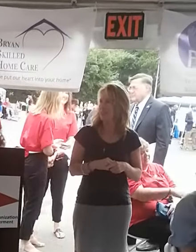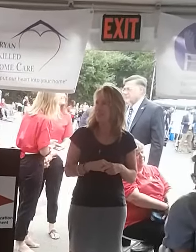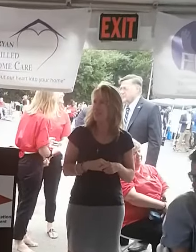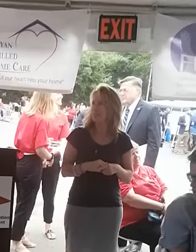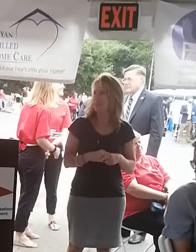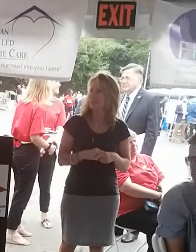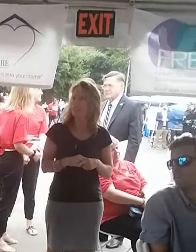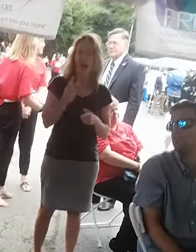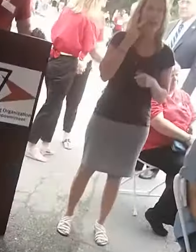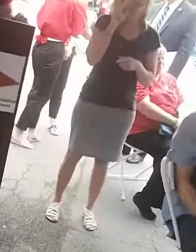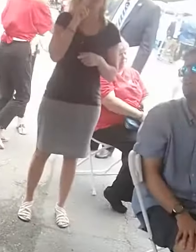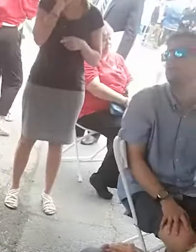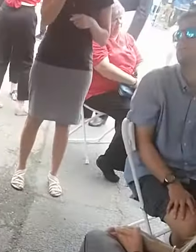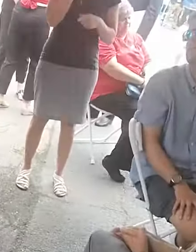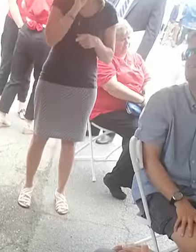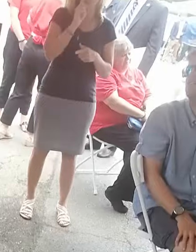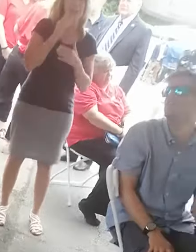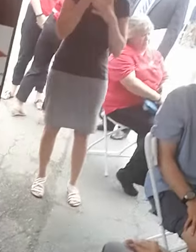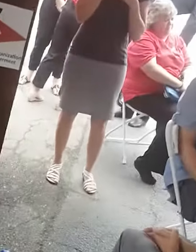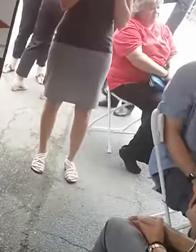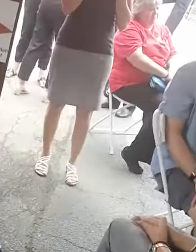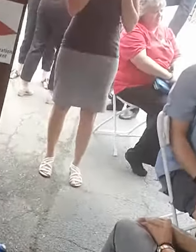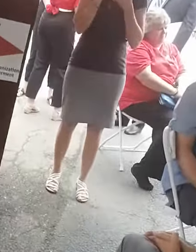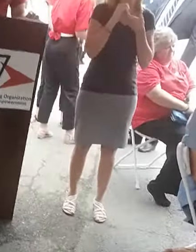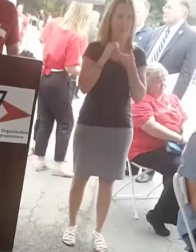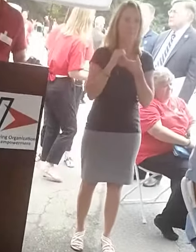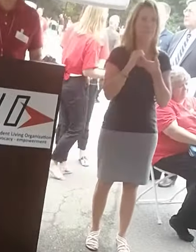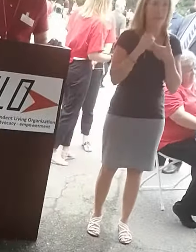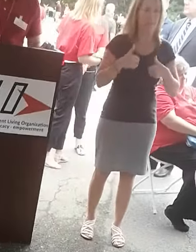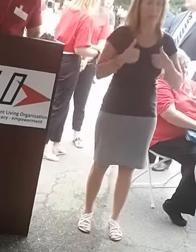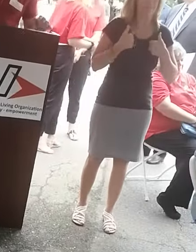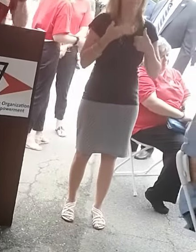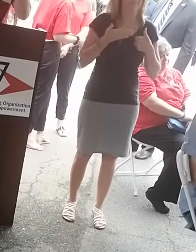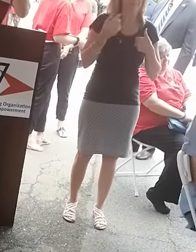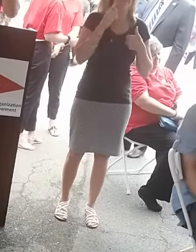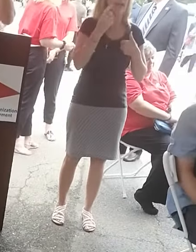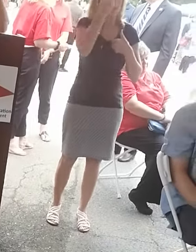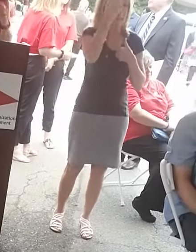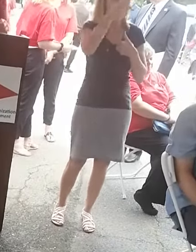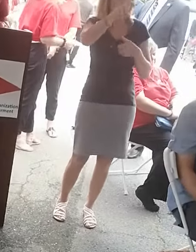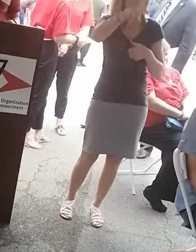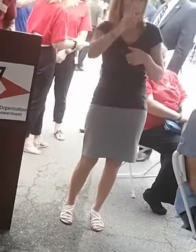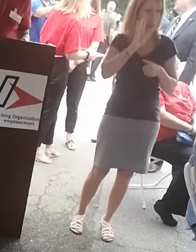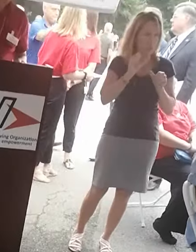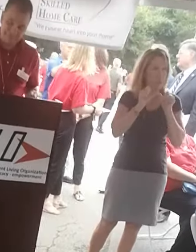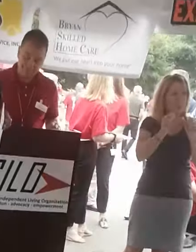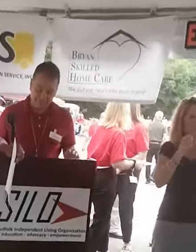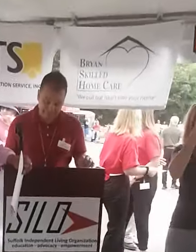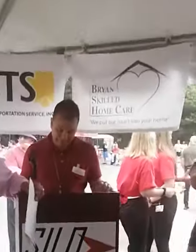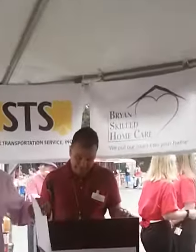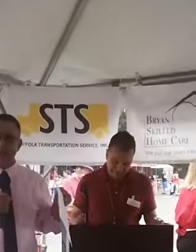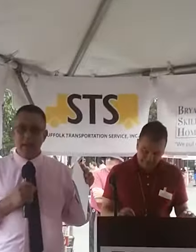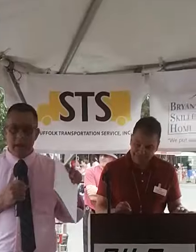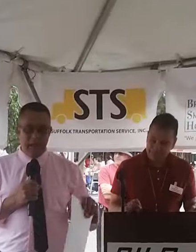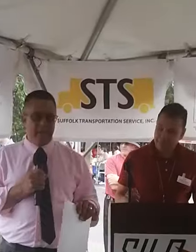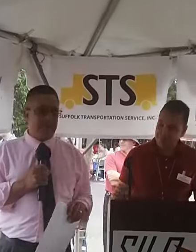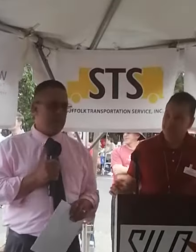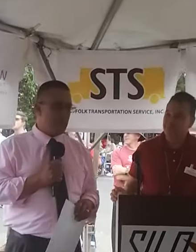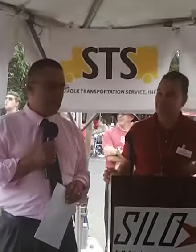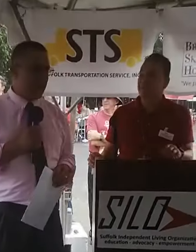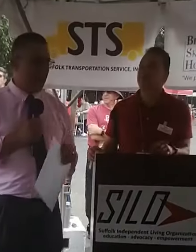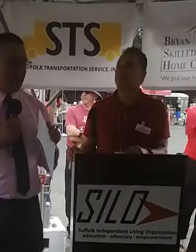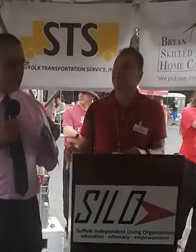I see you as a fellow resident, I understand your needs, and I will continue to fight and advocate to make sure those needs are met